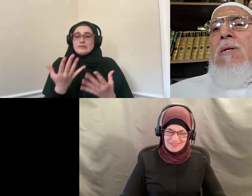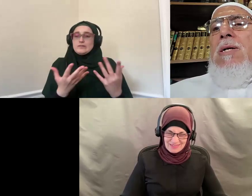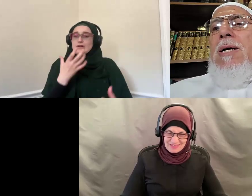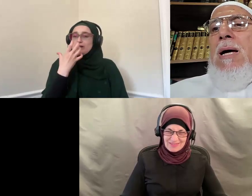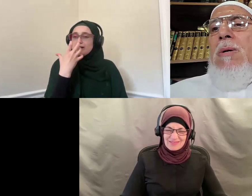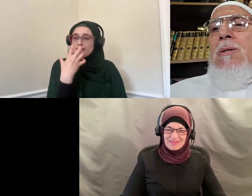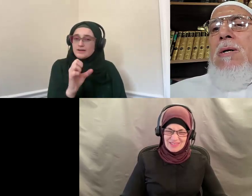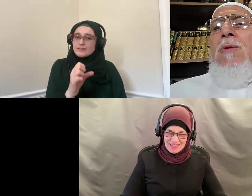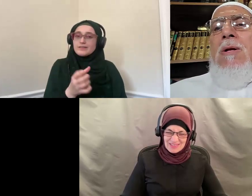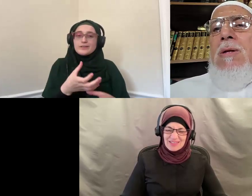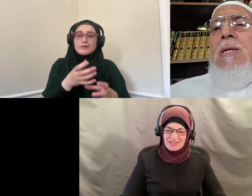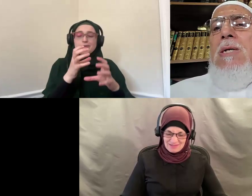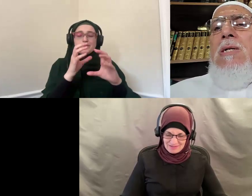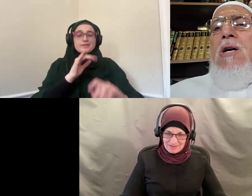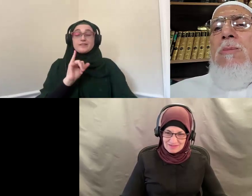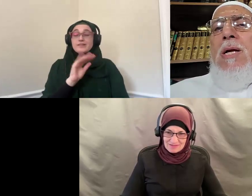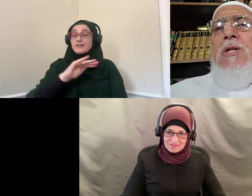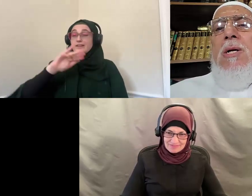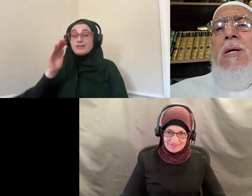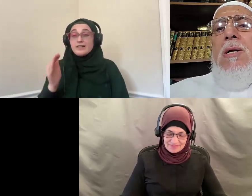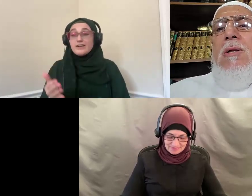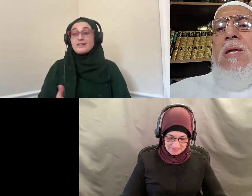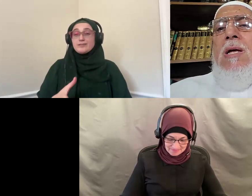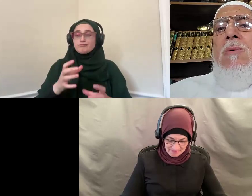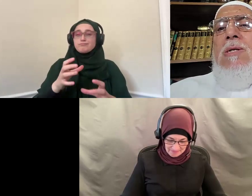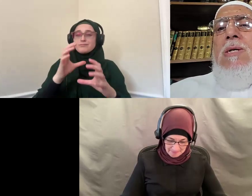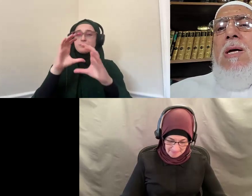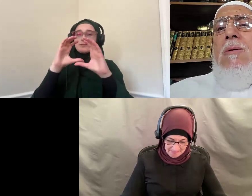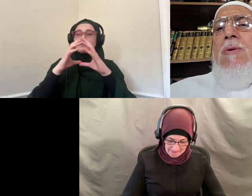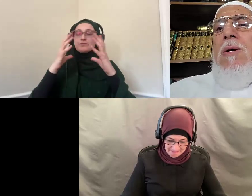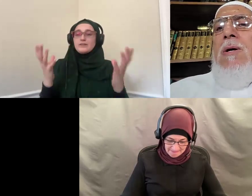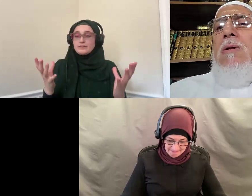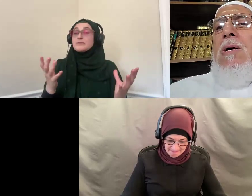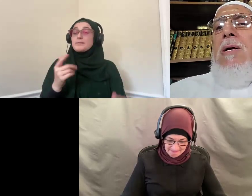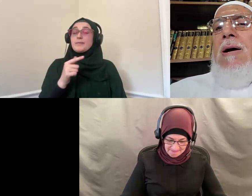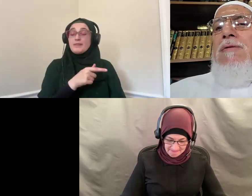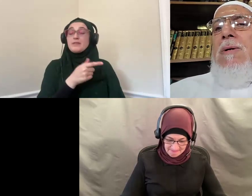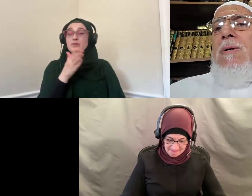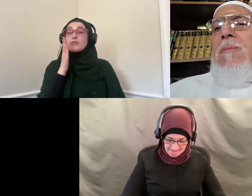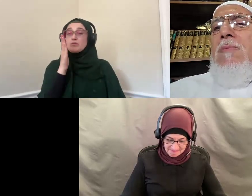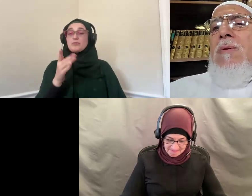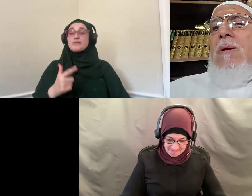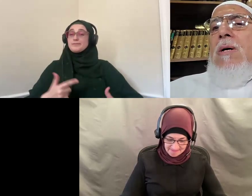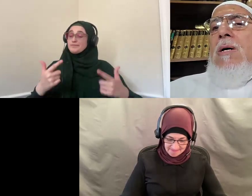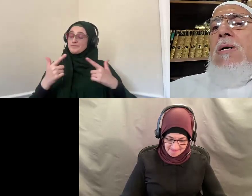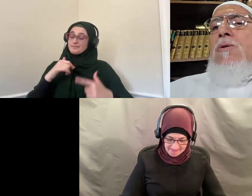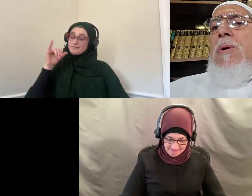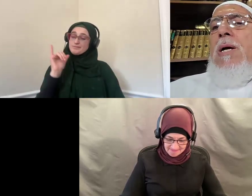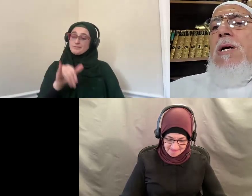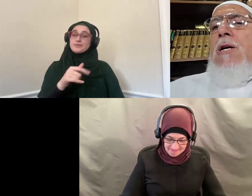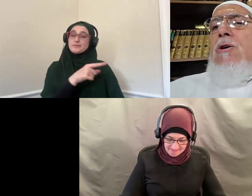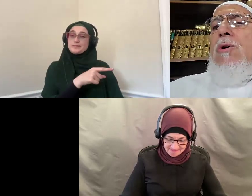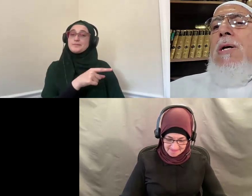like thirsty camels. This is the accommodation that they will see in the hereafter. It